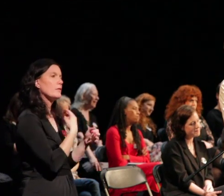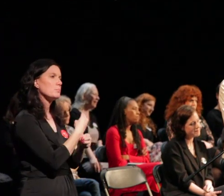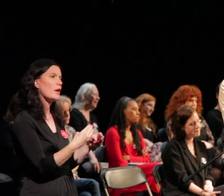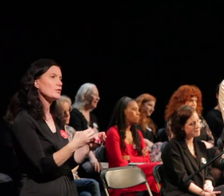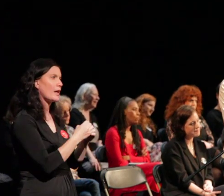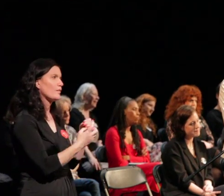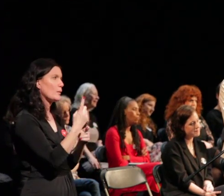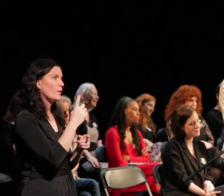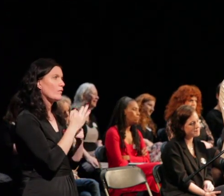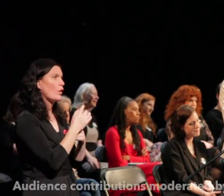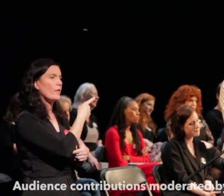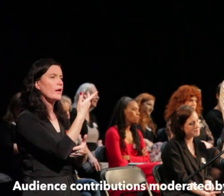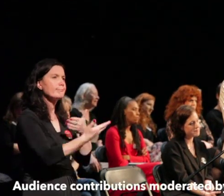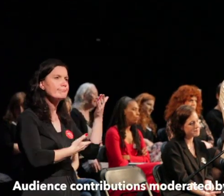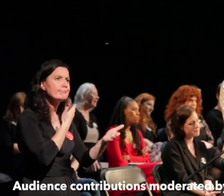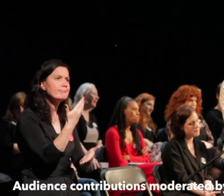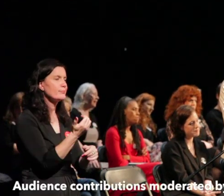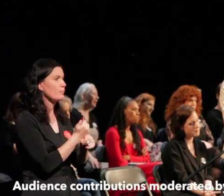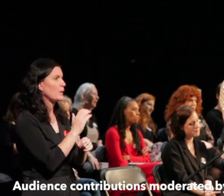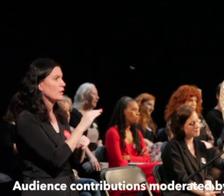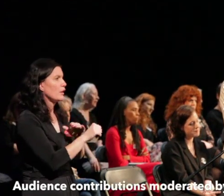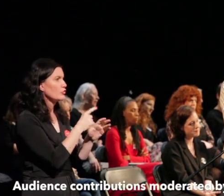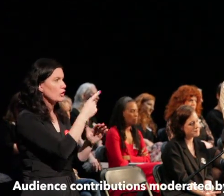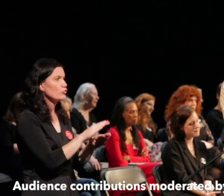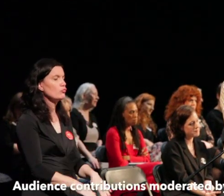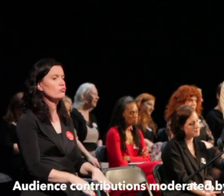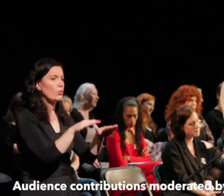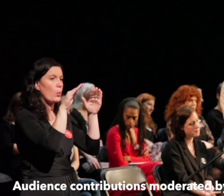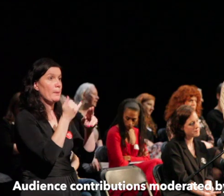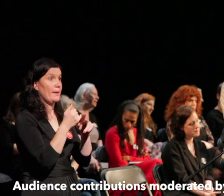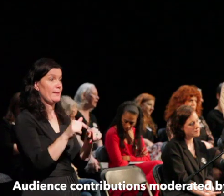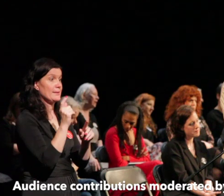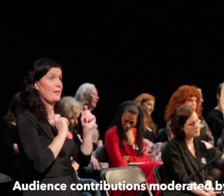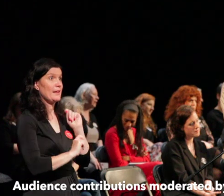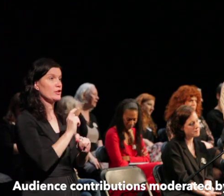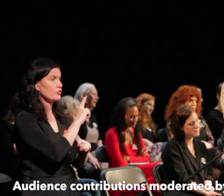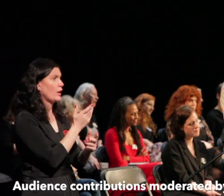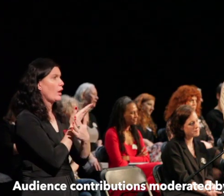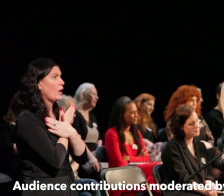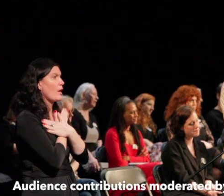To everybody for their contribution. I grew up in this theatre.